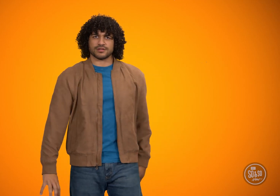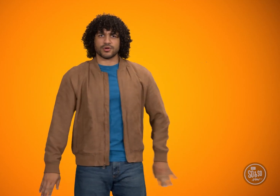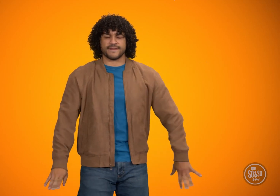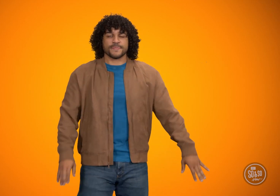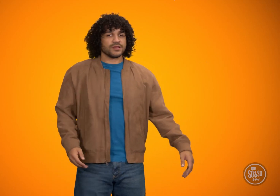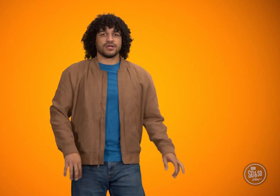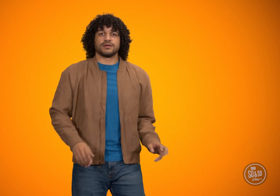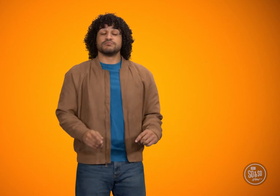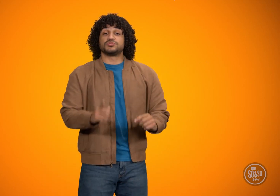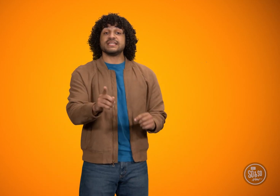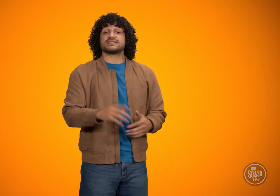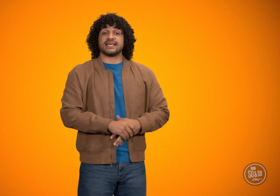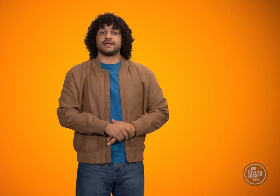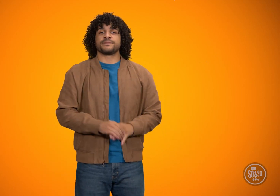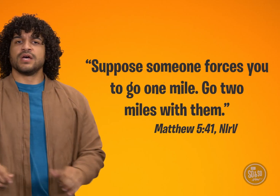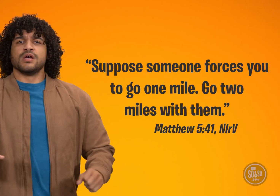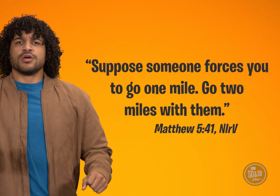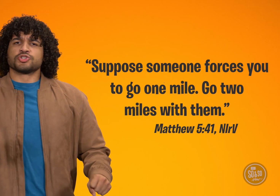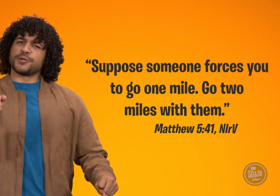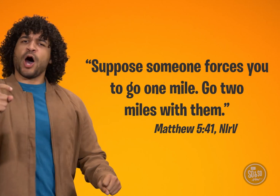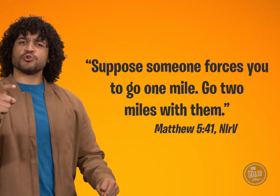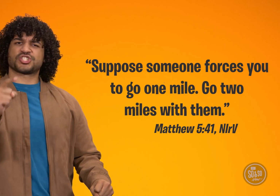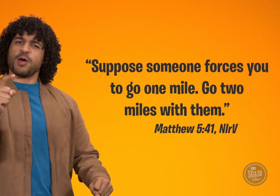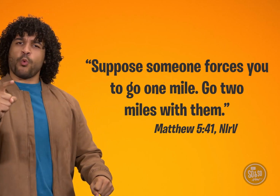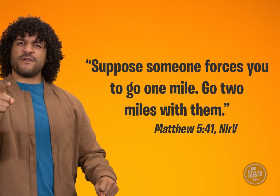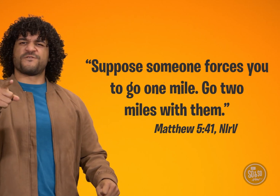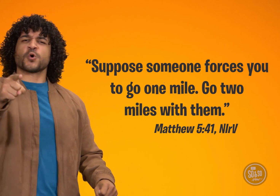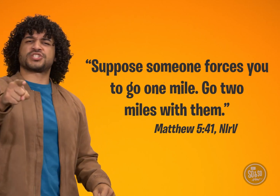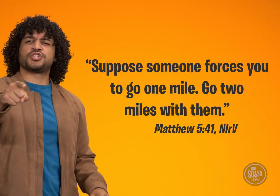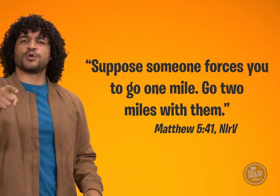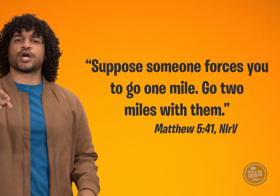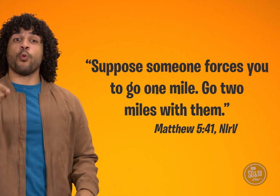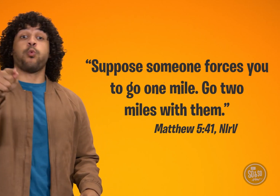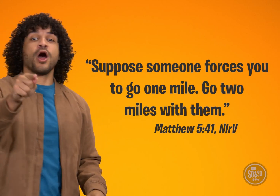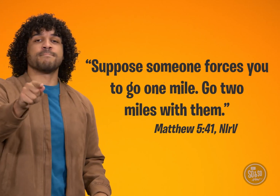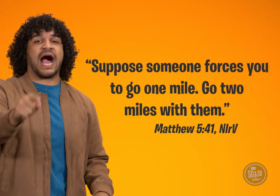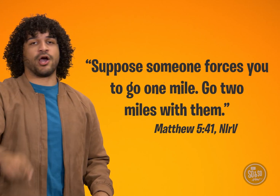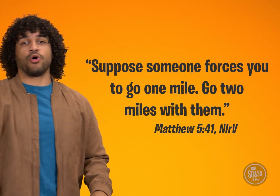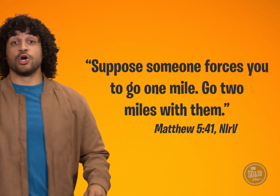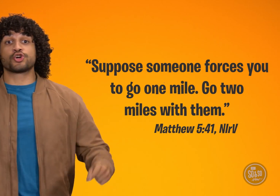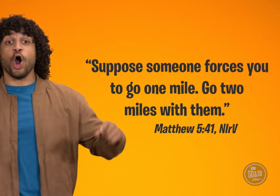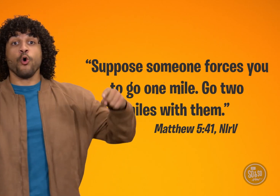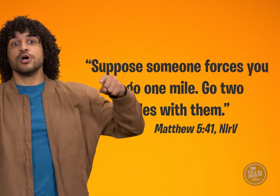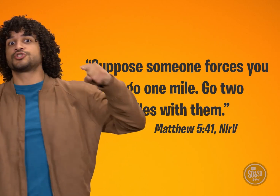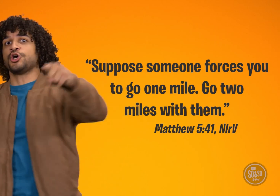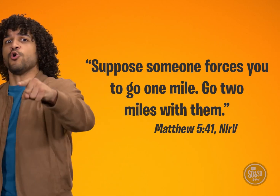that okay Jesus said suppose someone forces you to go one mile go two